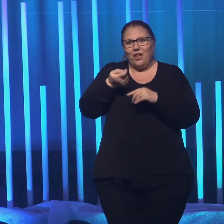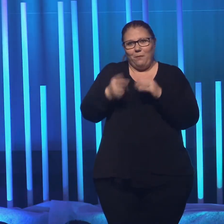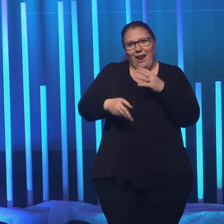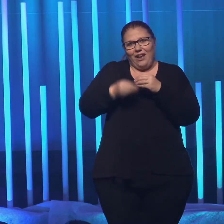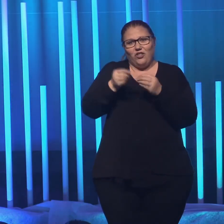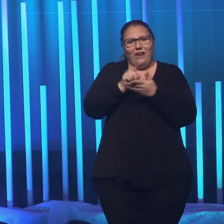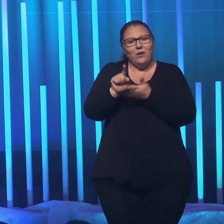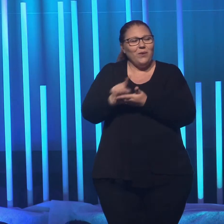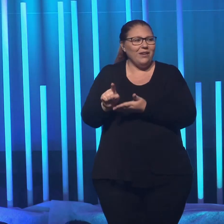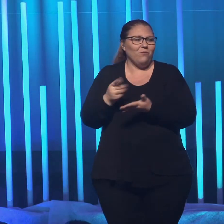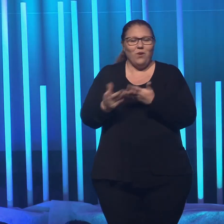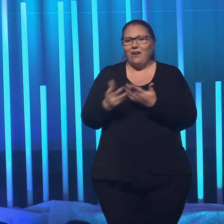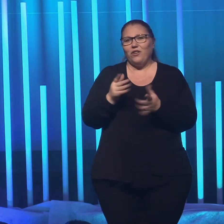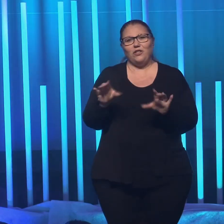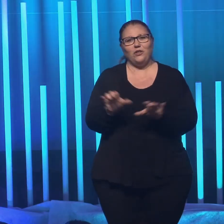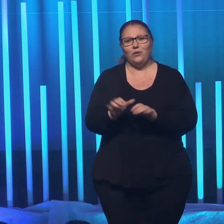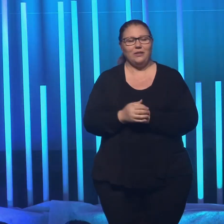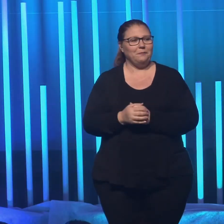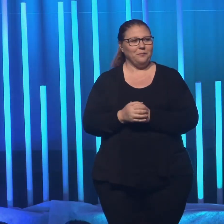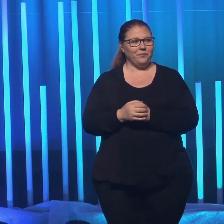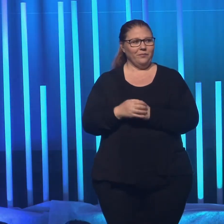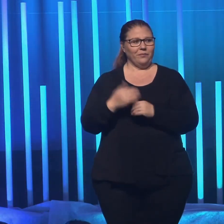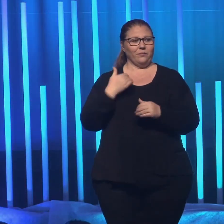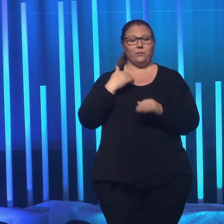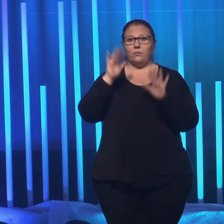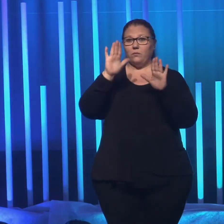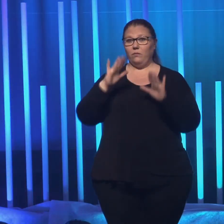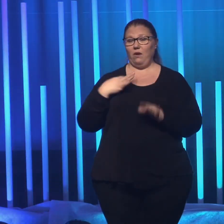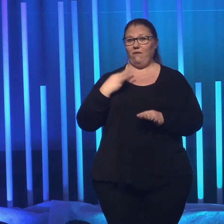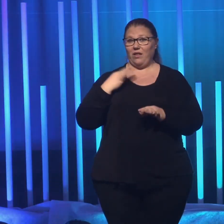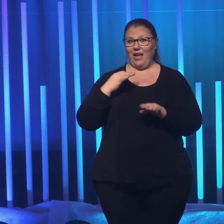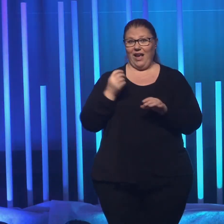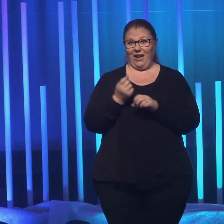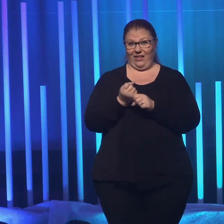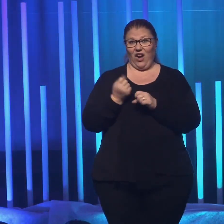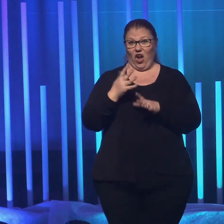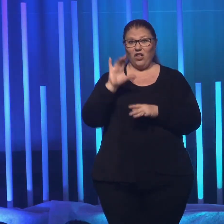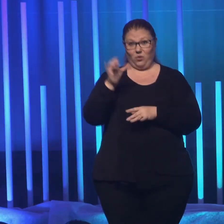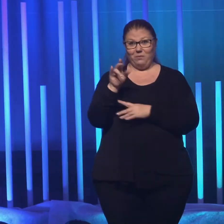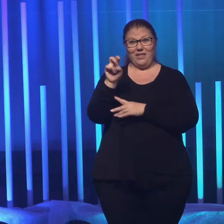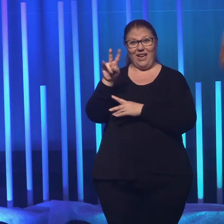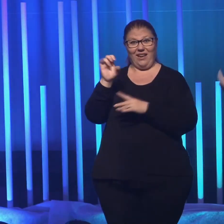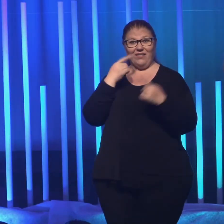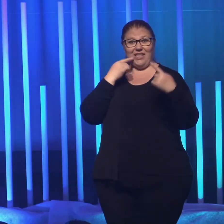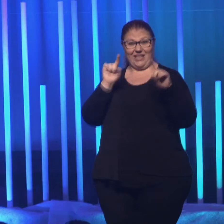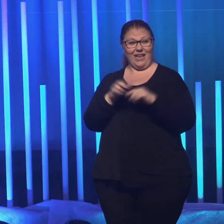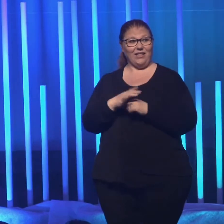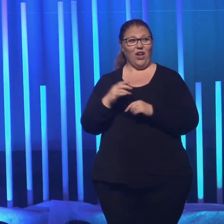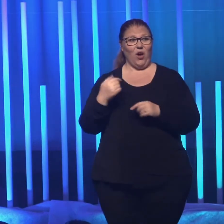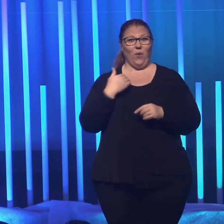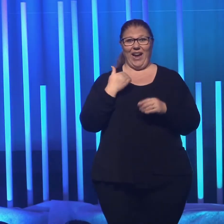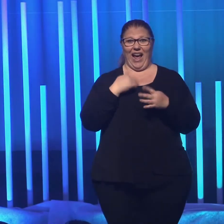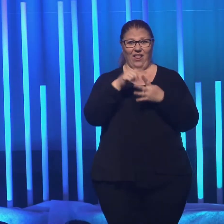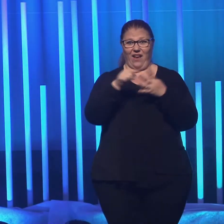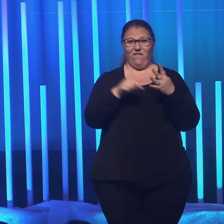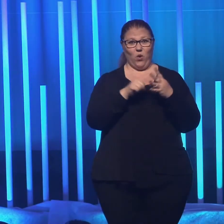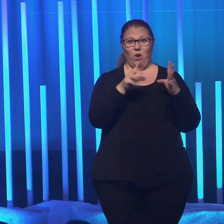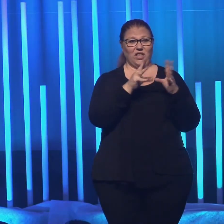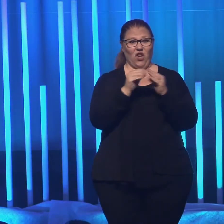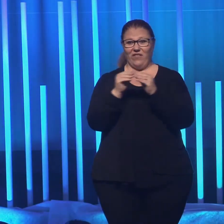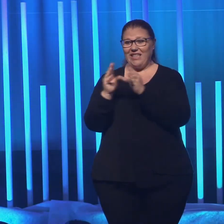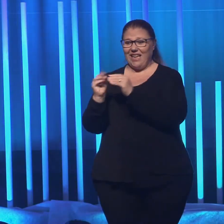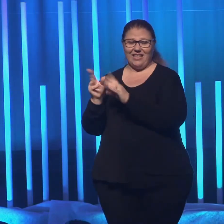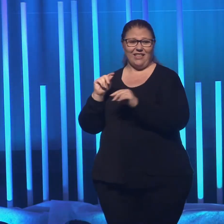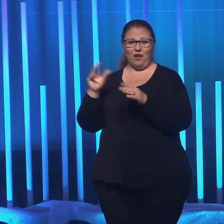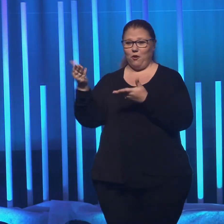that, that would be wonderful. We had some great volunteers that made Christmas Eve happen. I mean, we had 4 services. We filled the place. It was wonderful. You brought family and